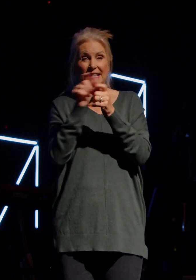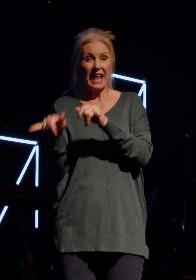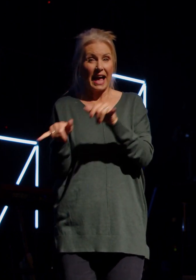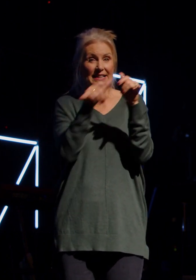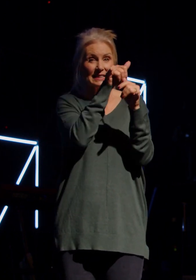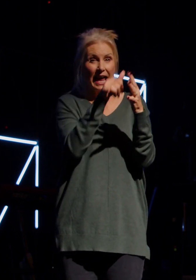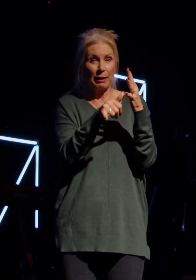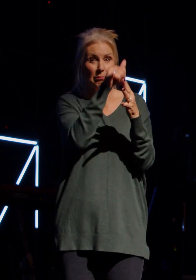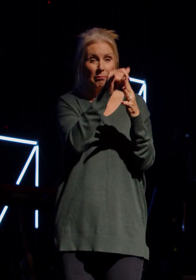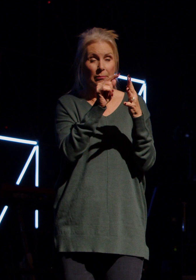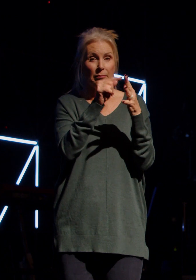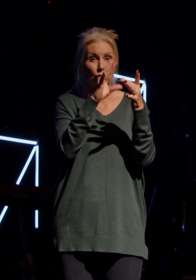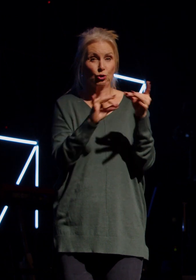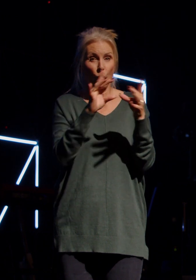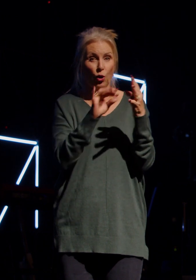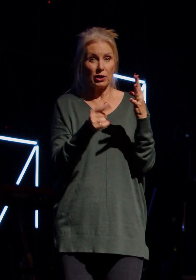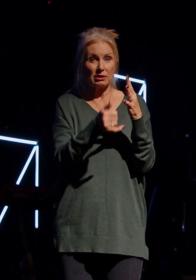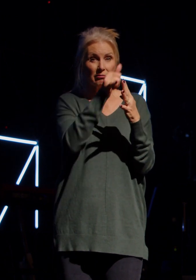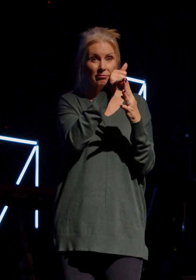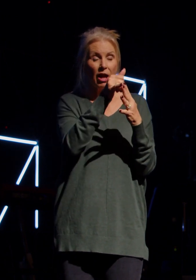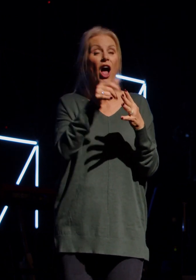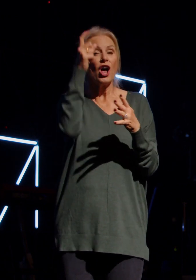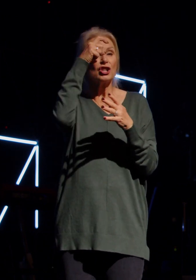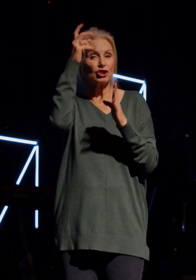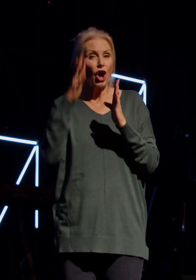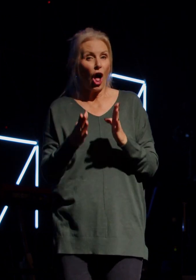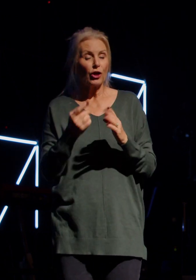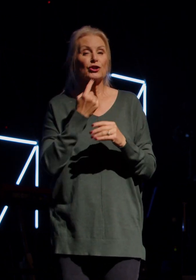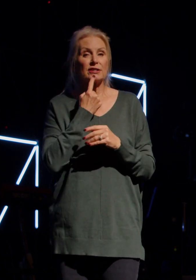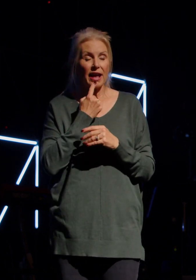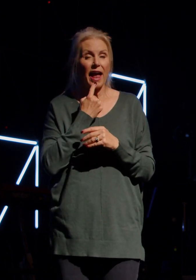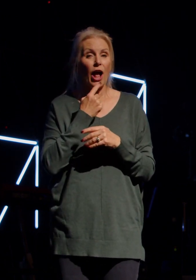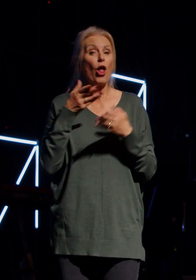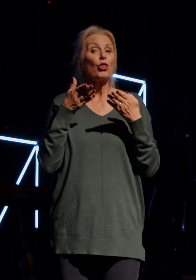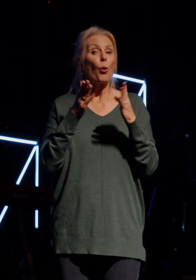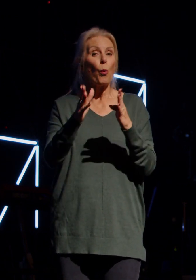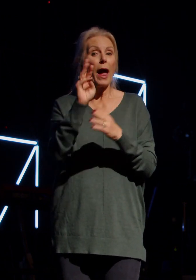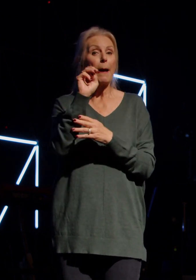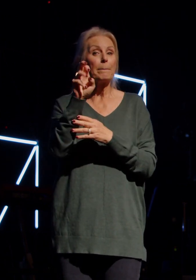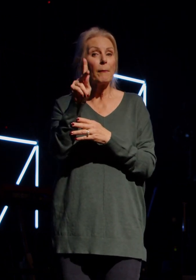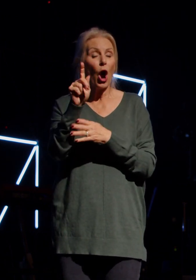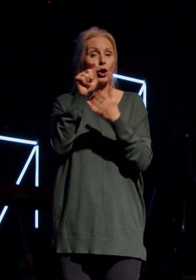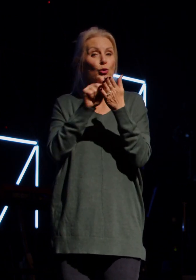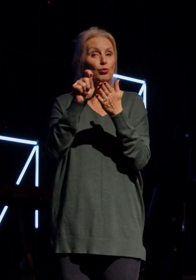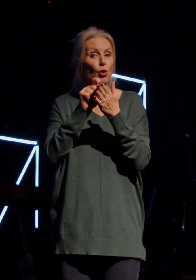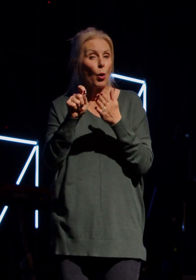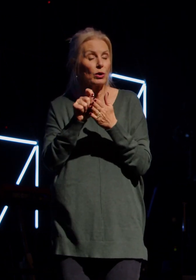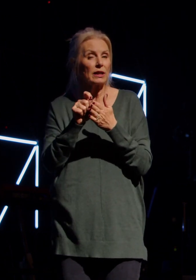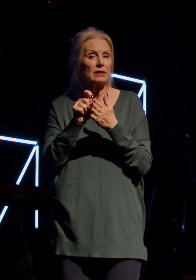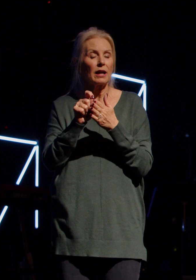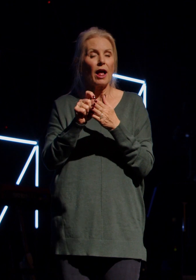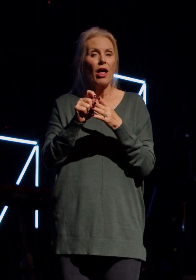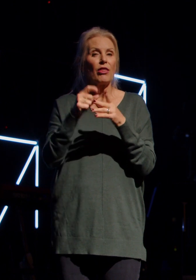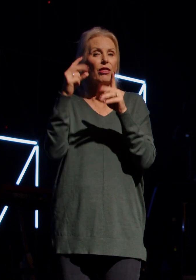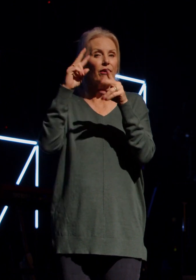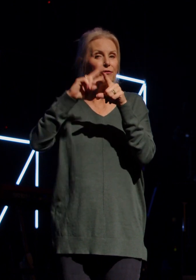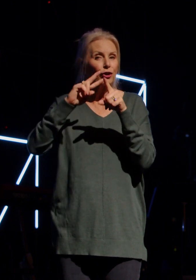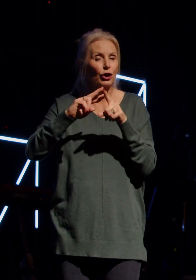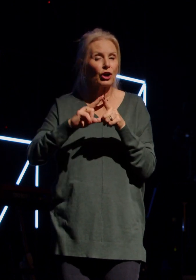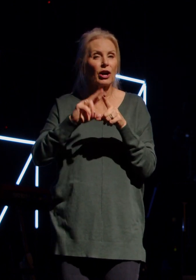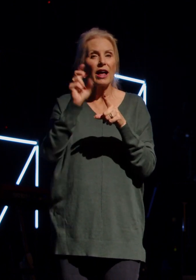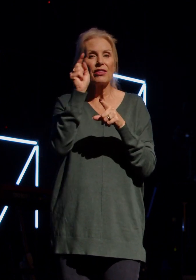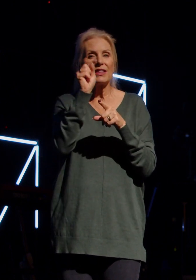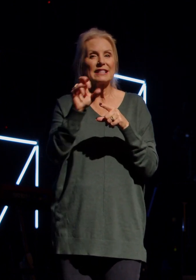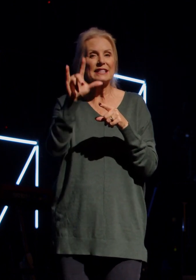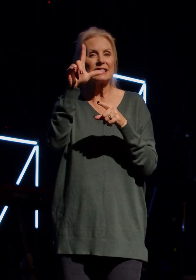as Matthew and Luke? Scholars will even say the way he wrote it, just even the verbiage of it, the style of it,